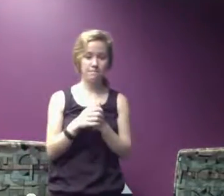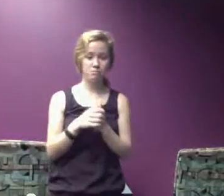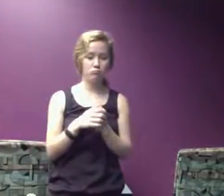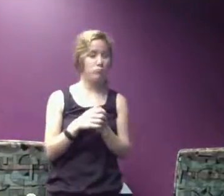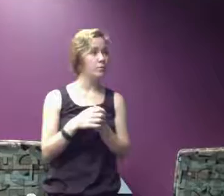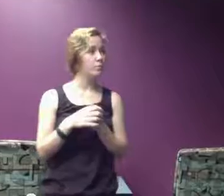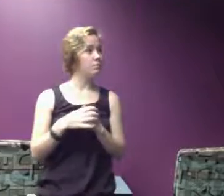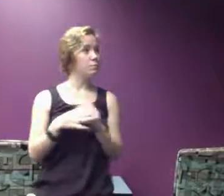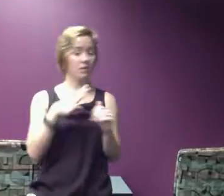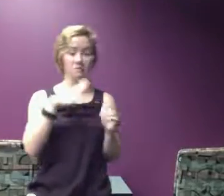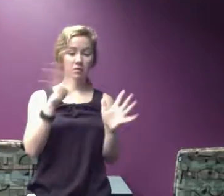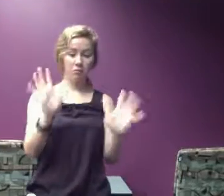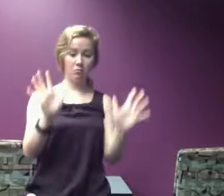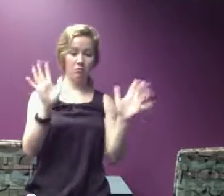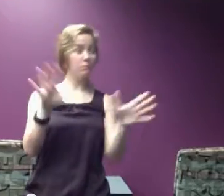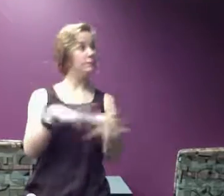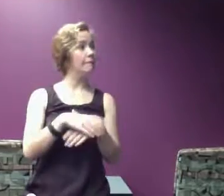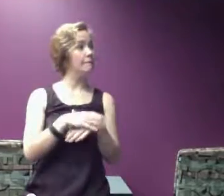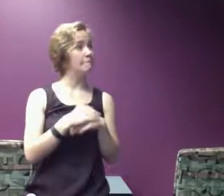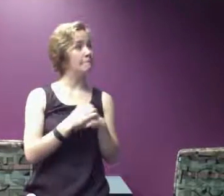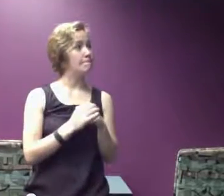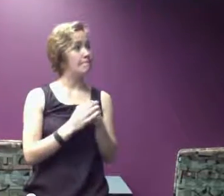So that's great, that's it. That's all you need to do.